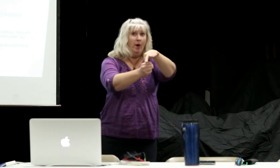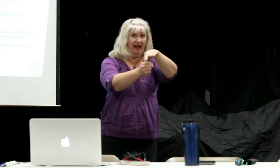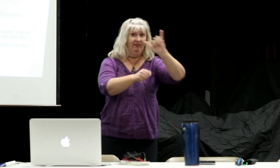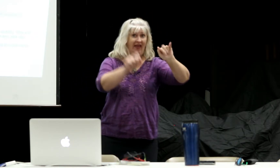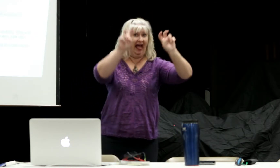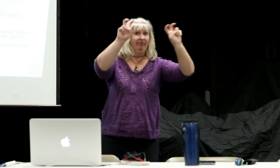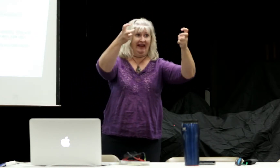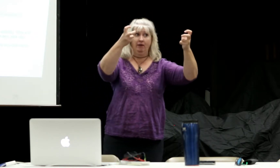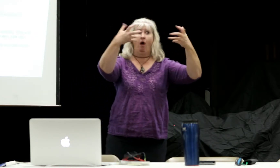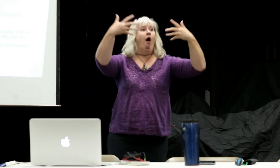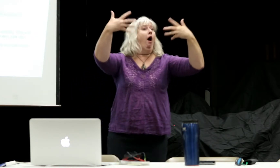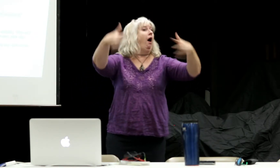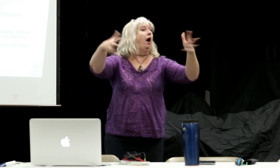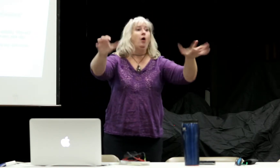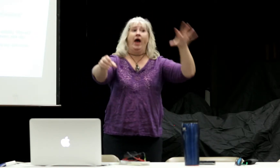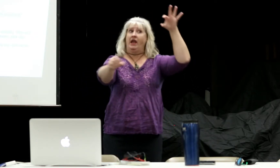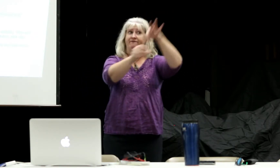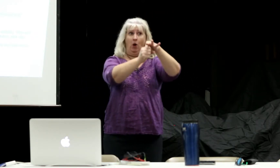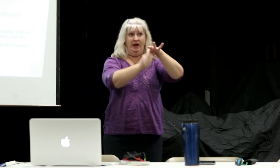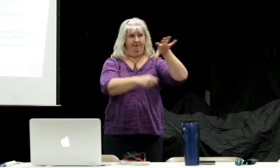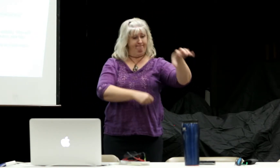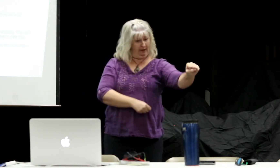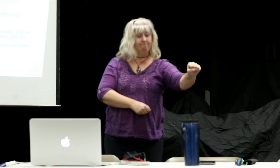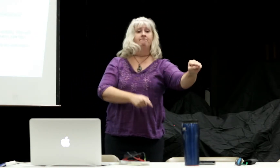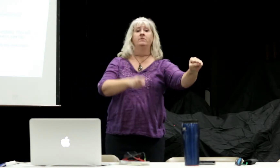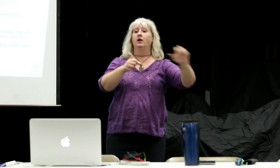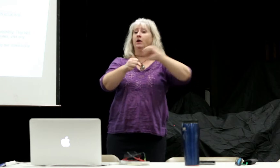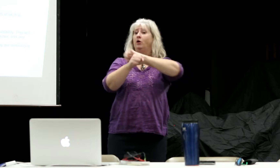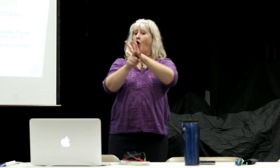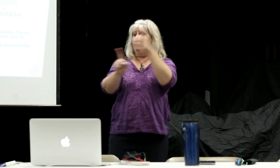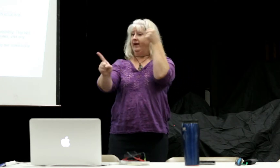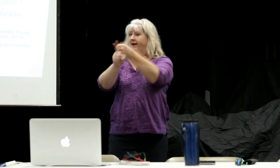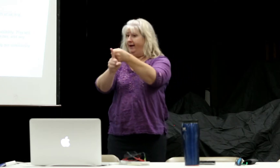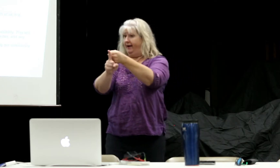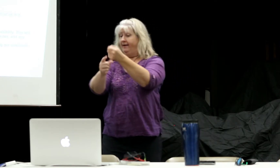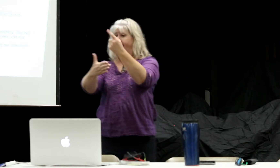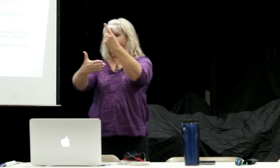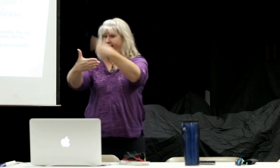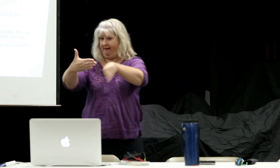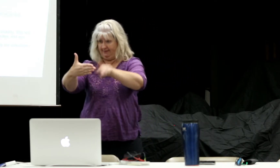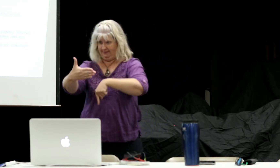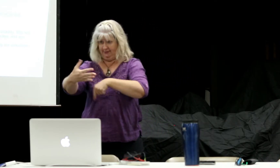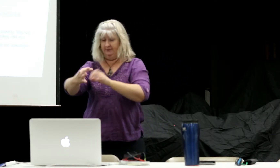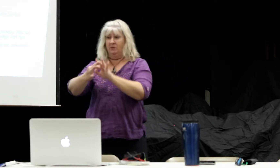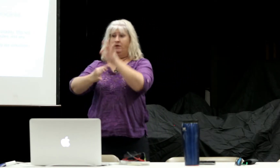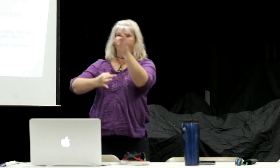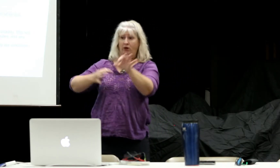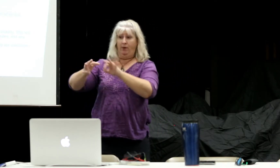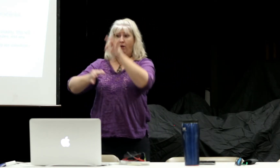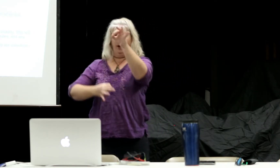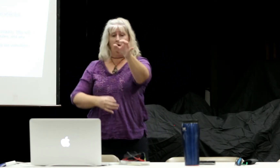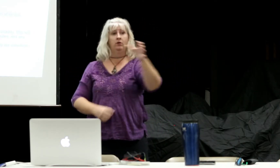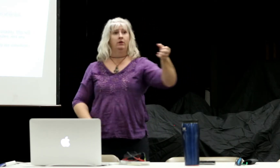had voted on that theme already, and then COVID hit, we had to postpone for